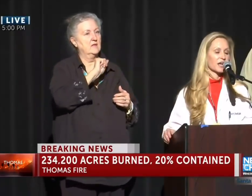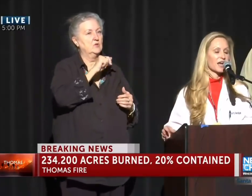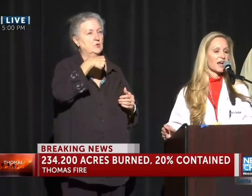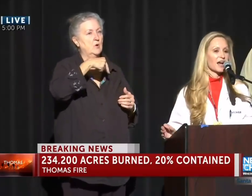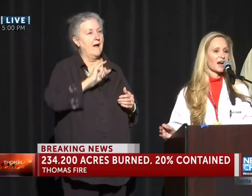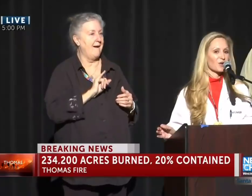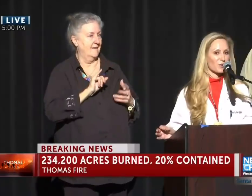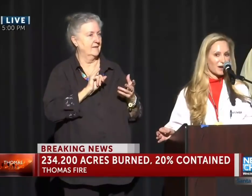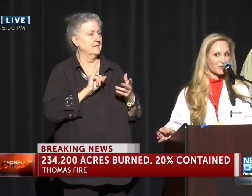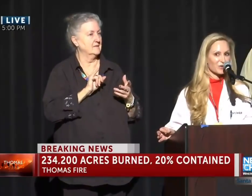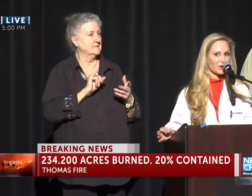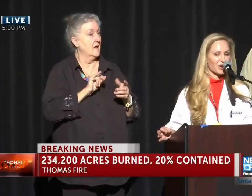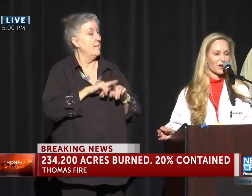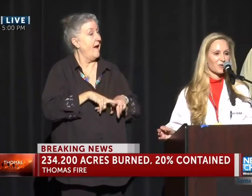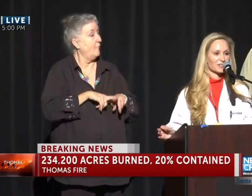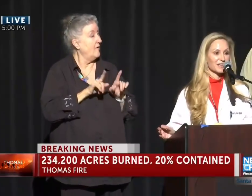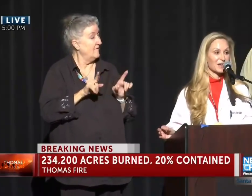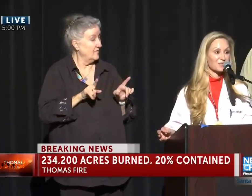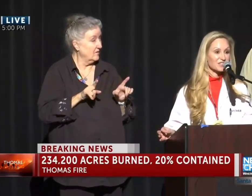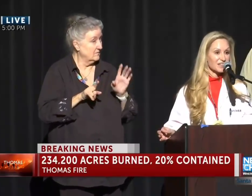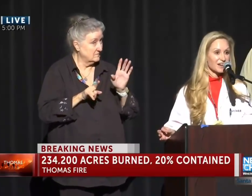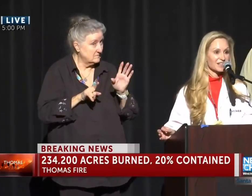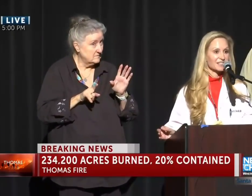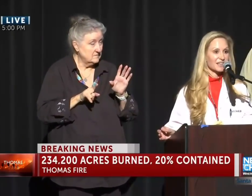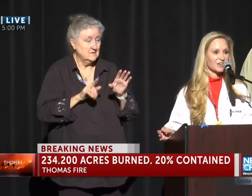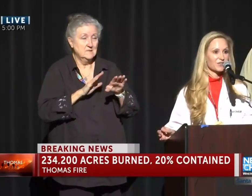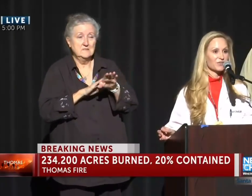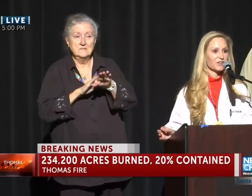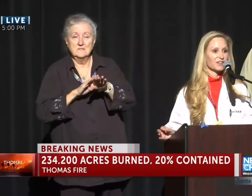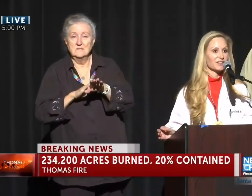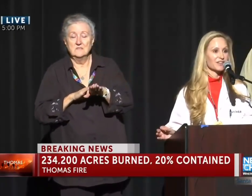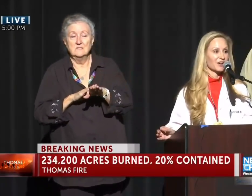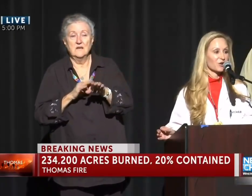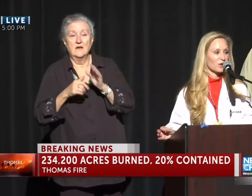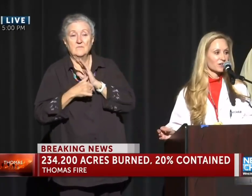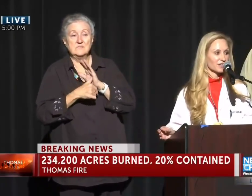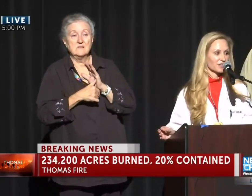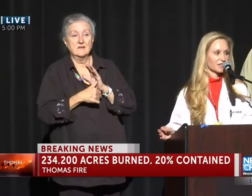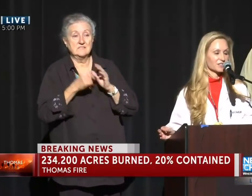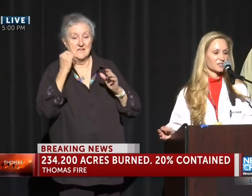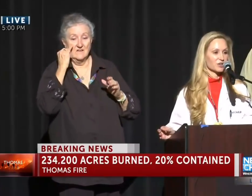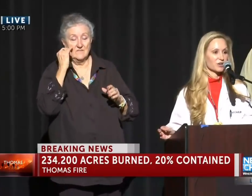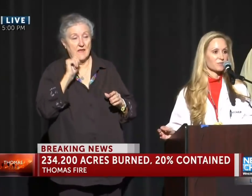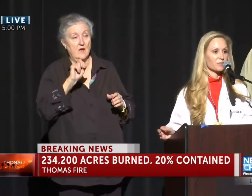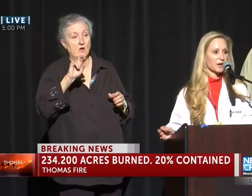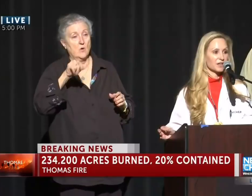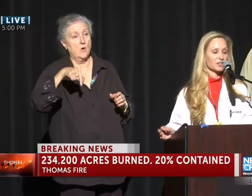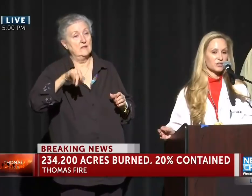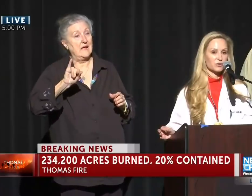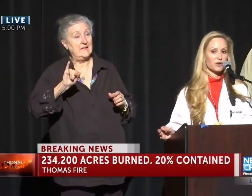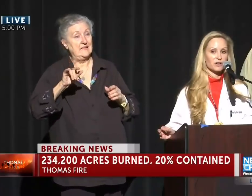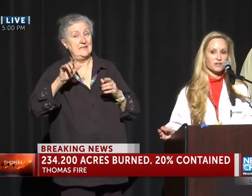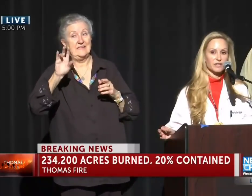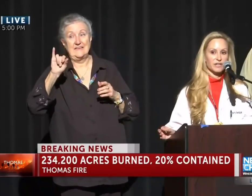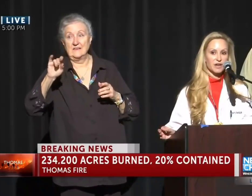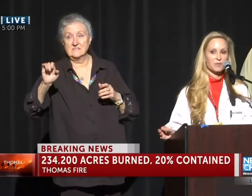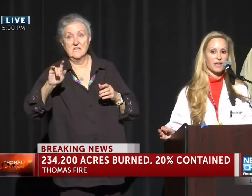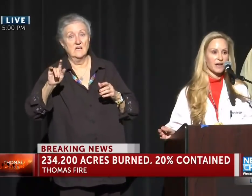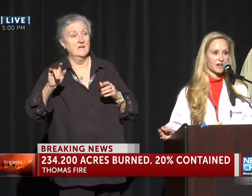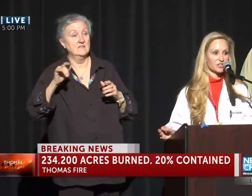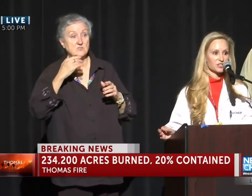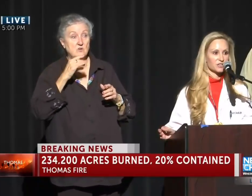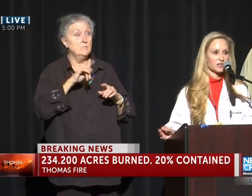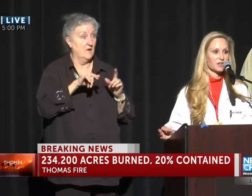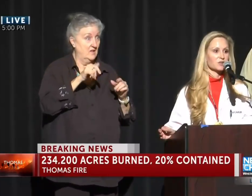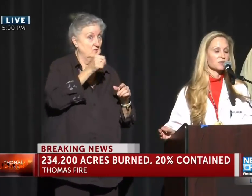AQI is good. However, I want to emphasize, if the air quality index is good, but you are cleaning